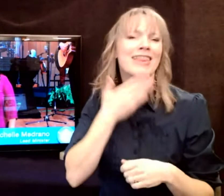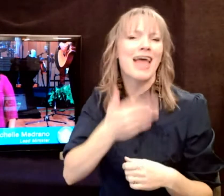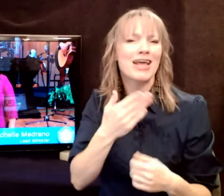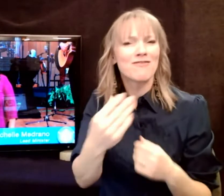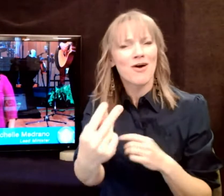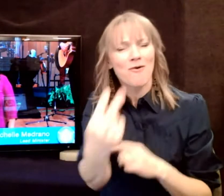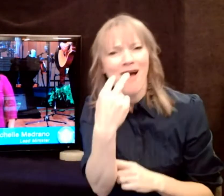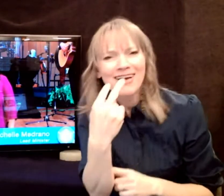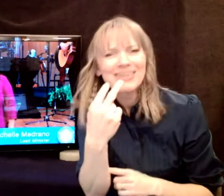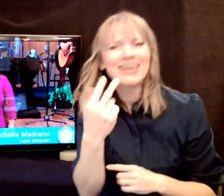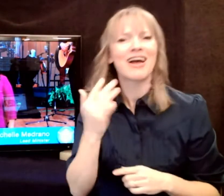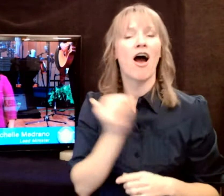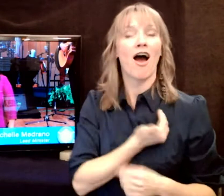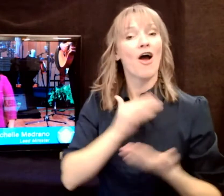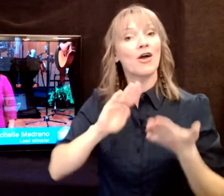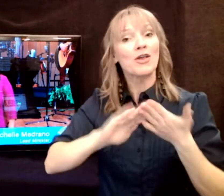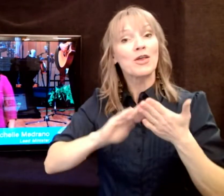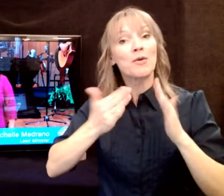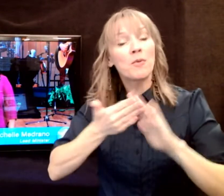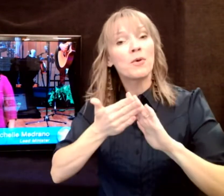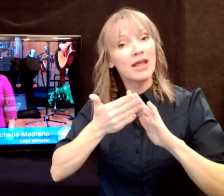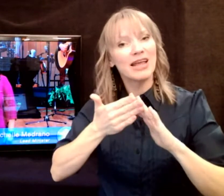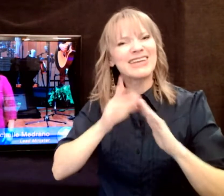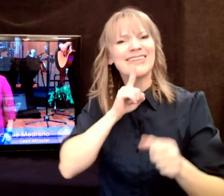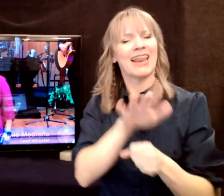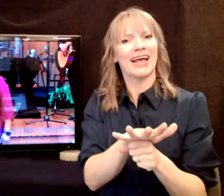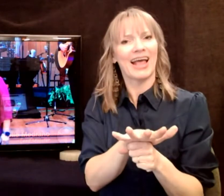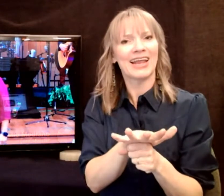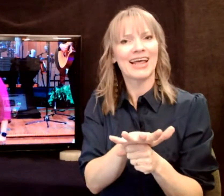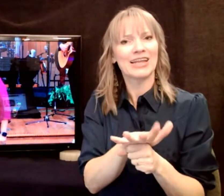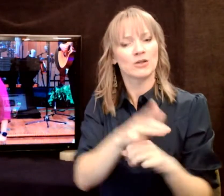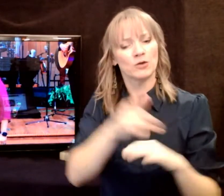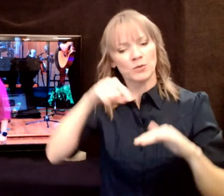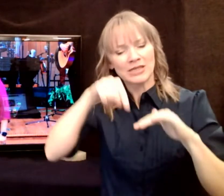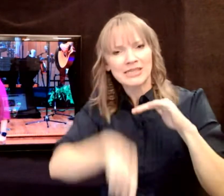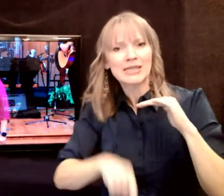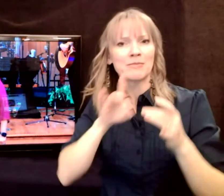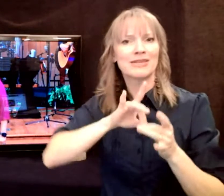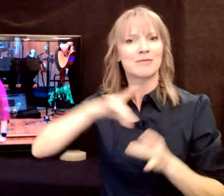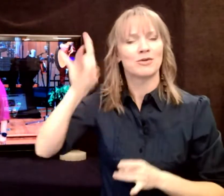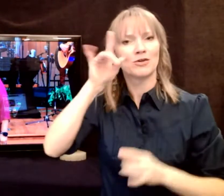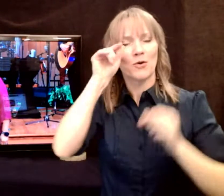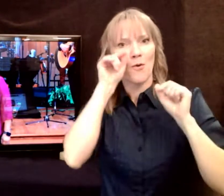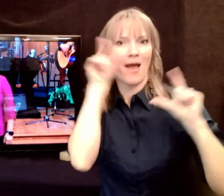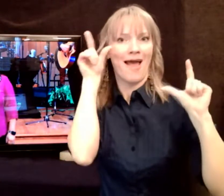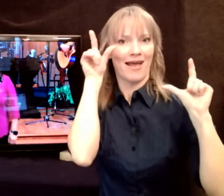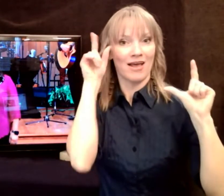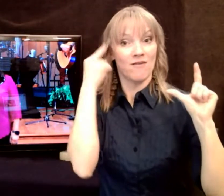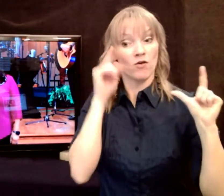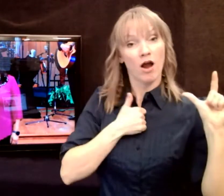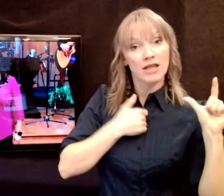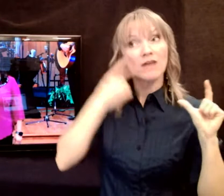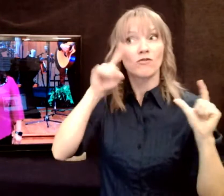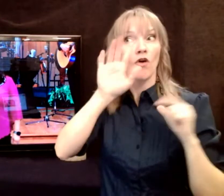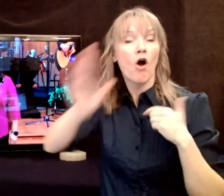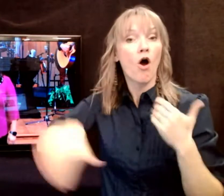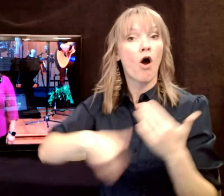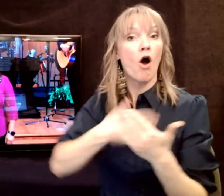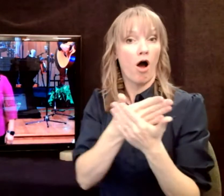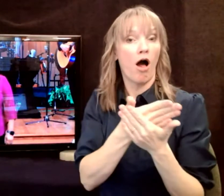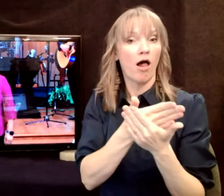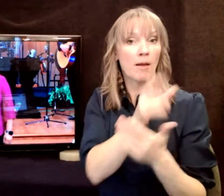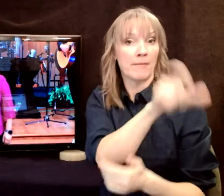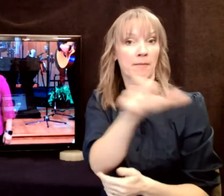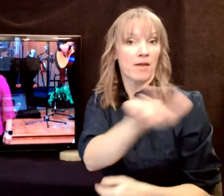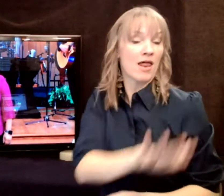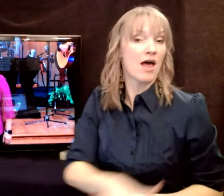us. Our community is a community dedicated to deep spiritual awakening for ourselves and for all of humanity.